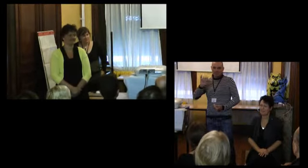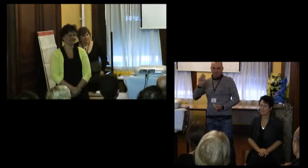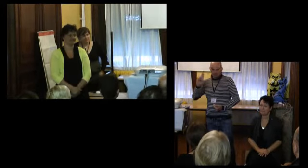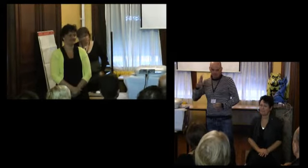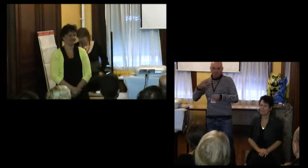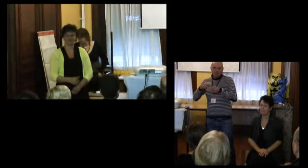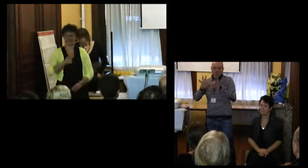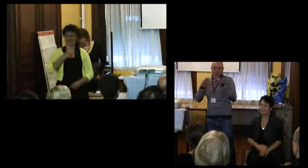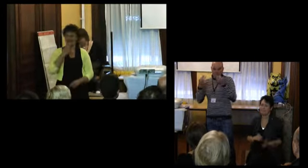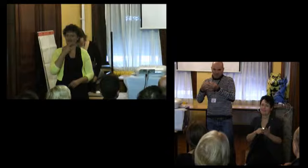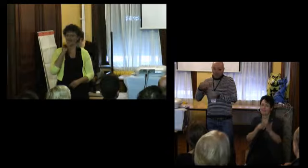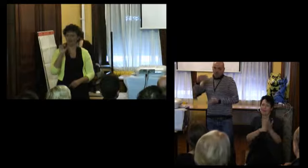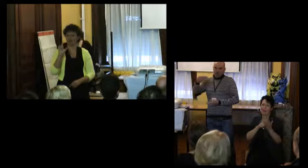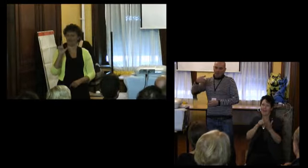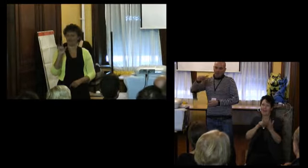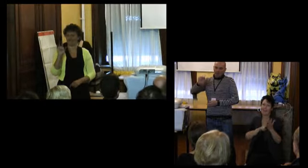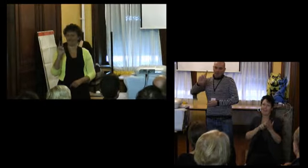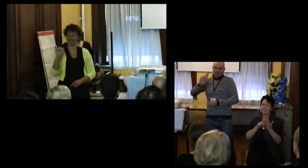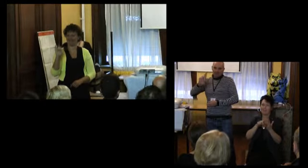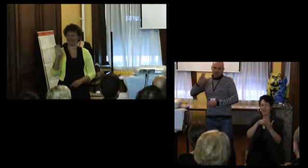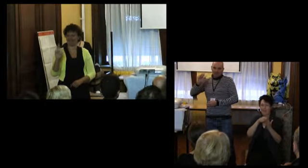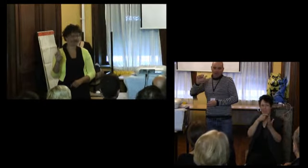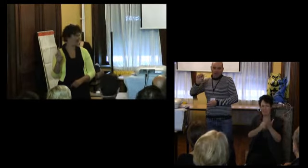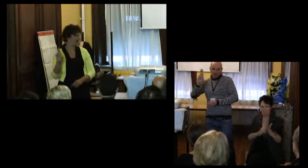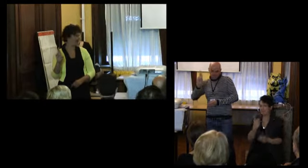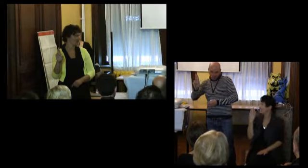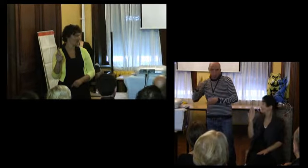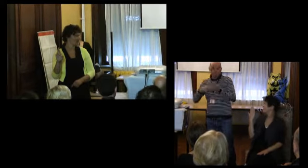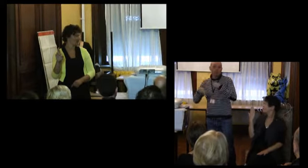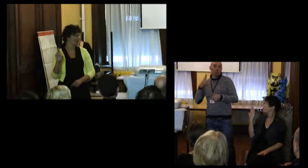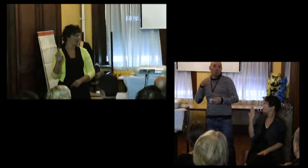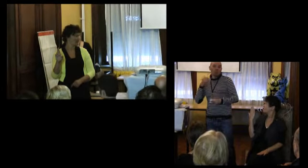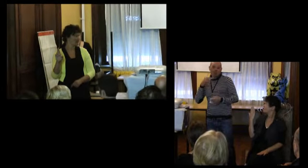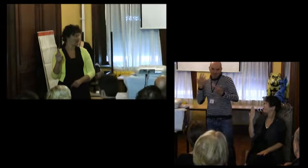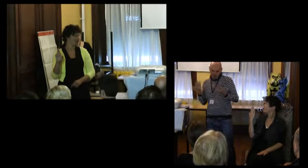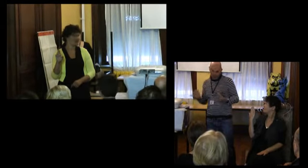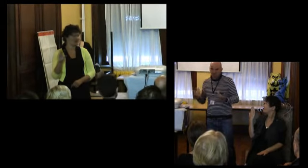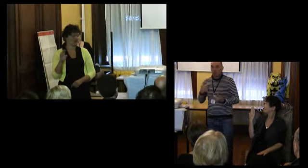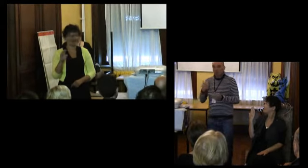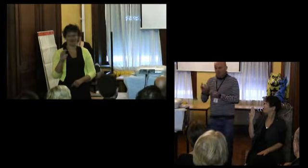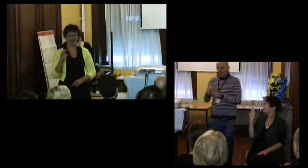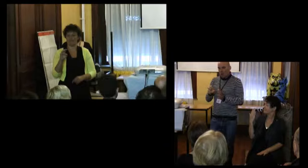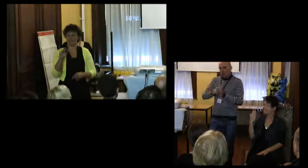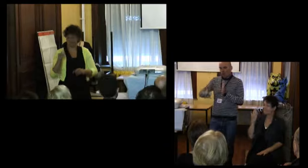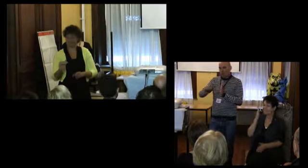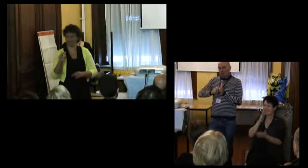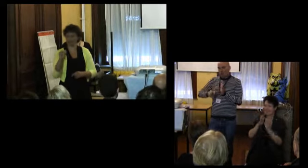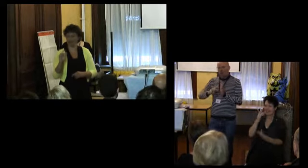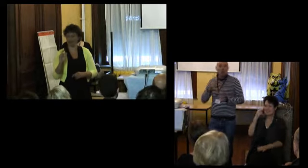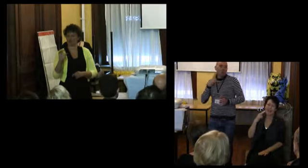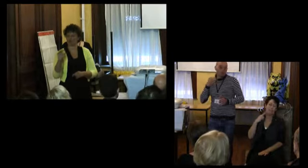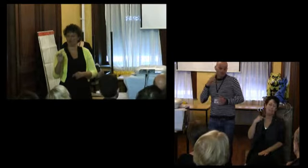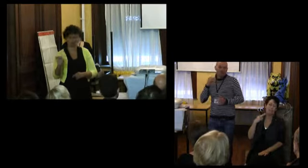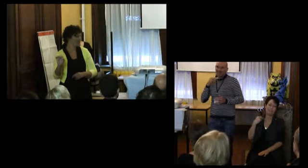I'm Olivier. My family name is Maro. My sign name is